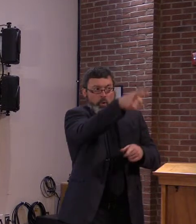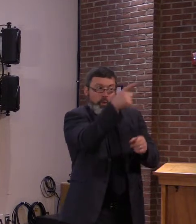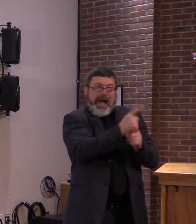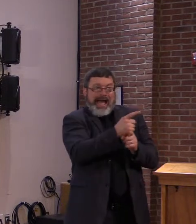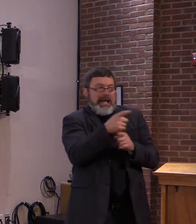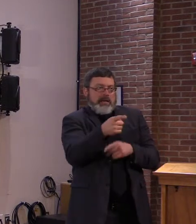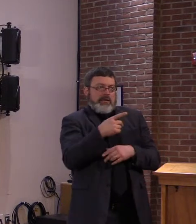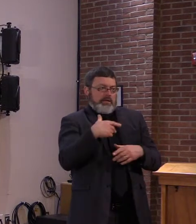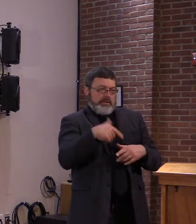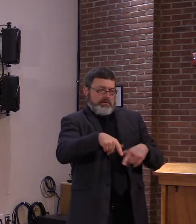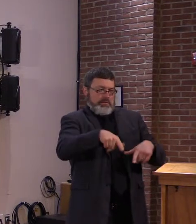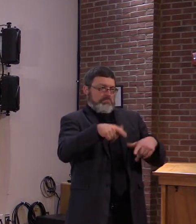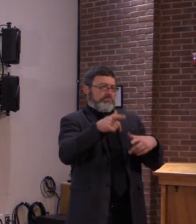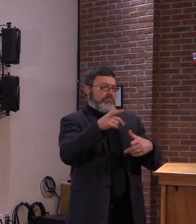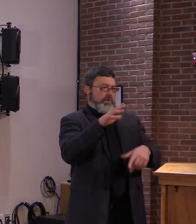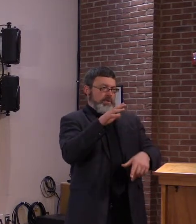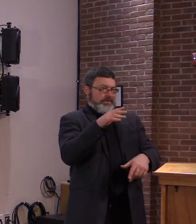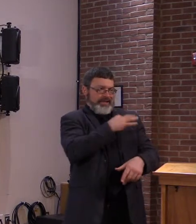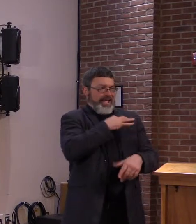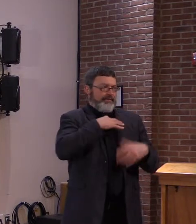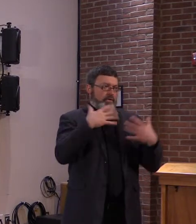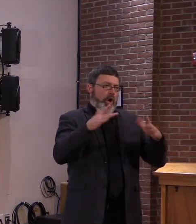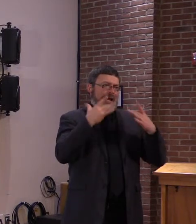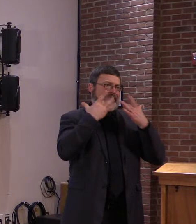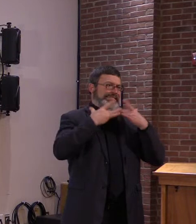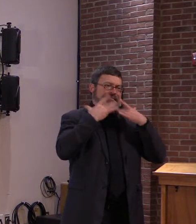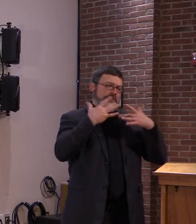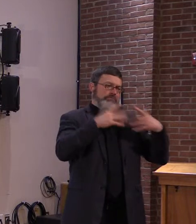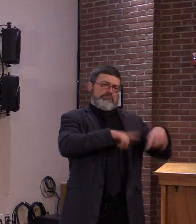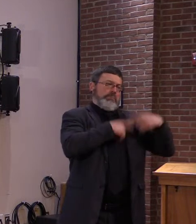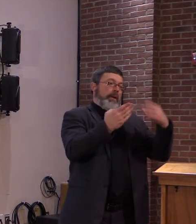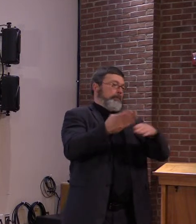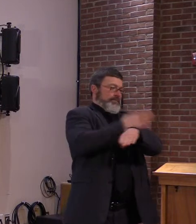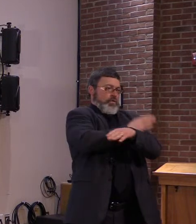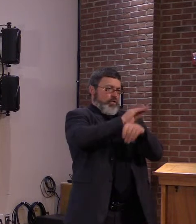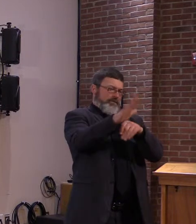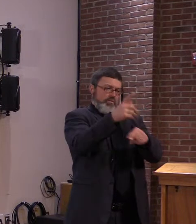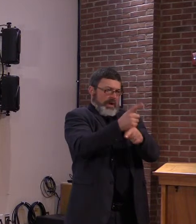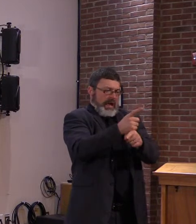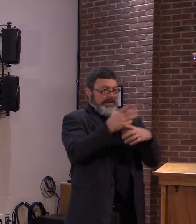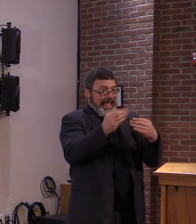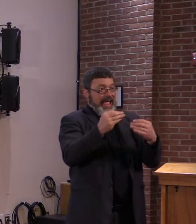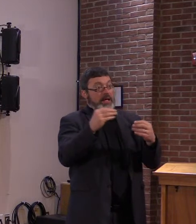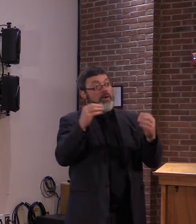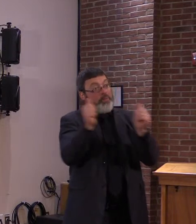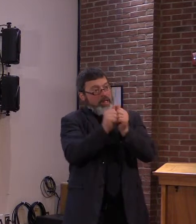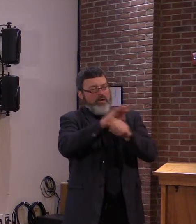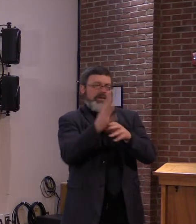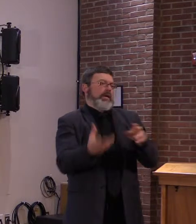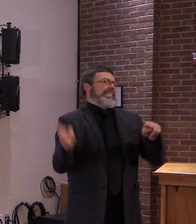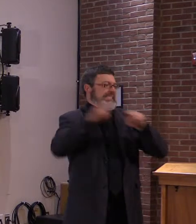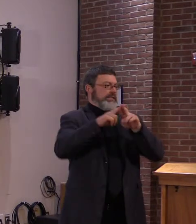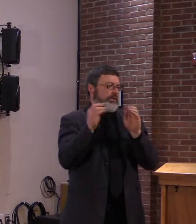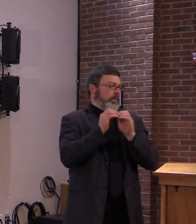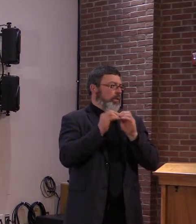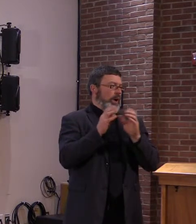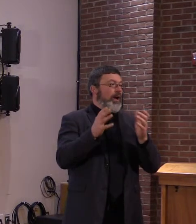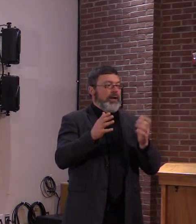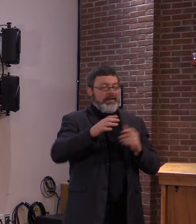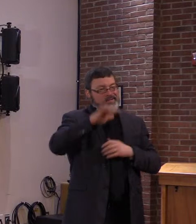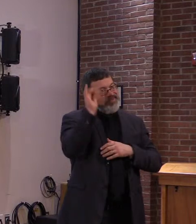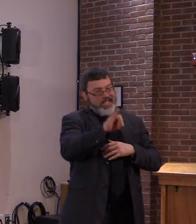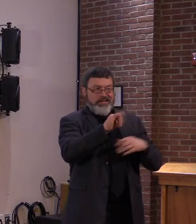that's correct, but I don't have the data on that. I just don't, and we'll have more as